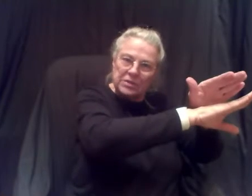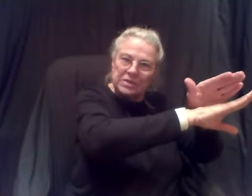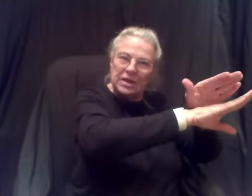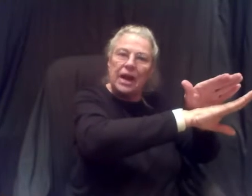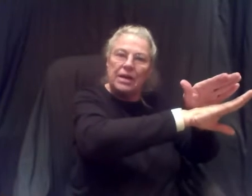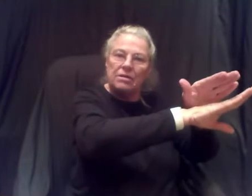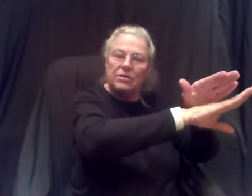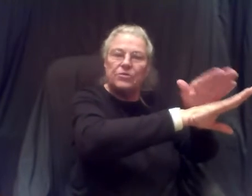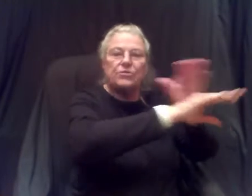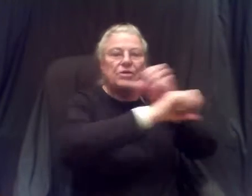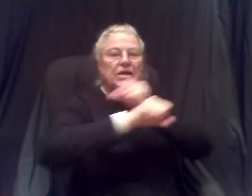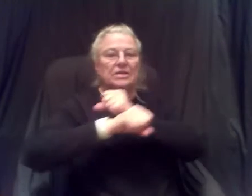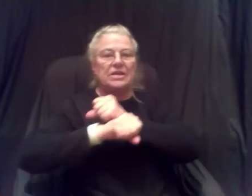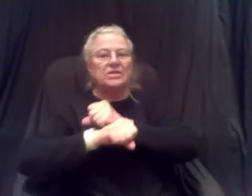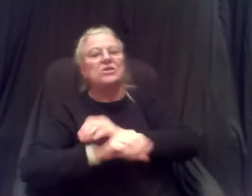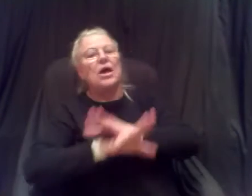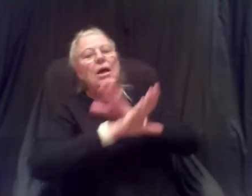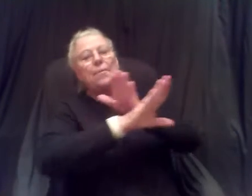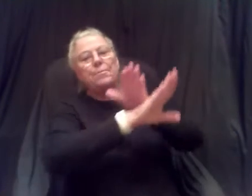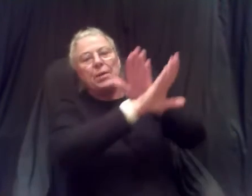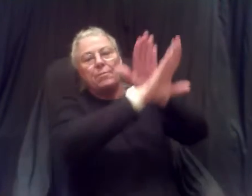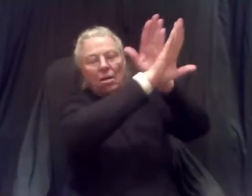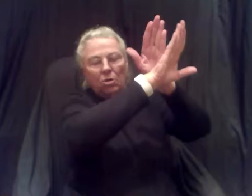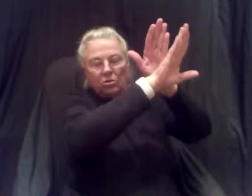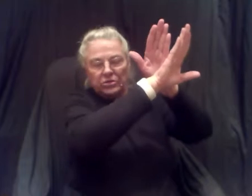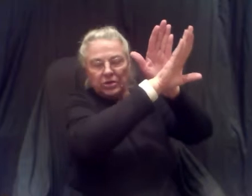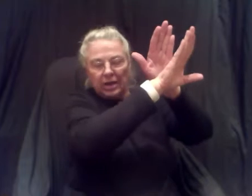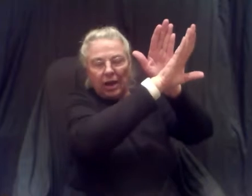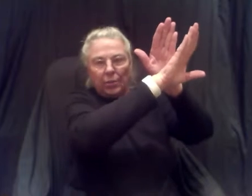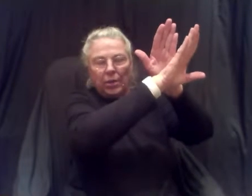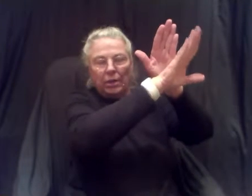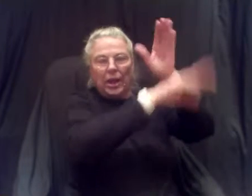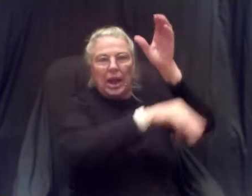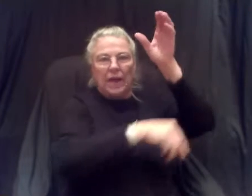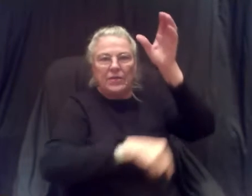slight distance, but mount goes up, and